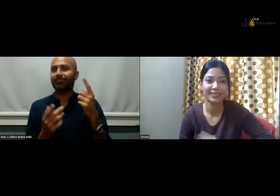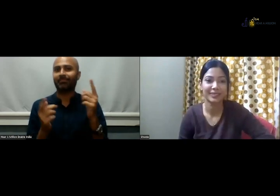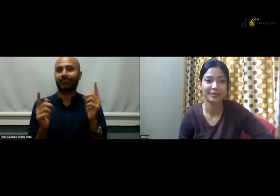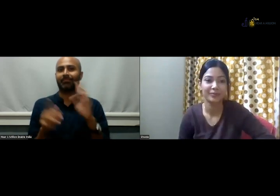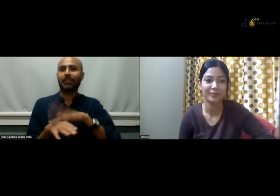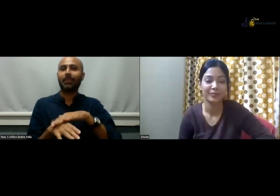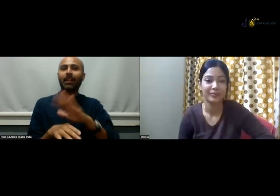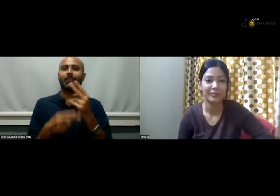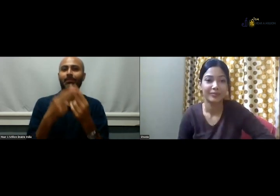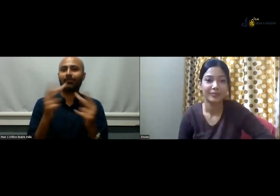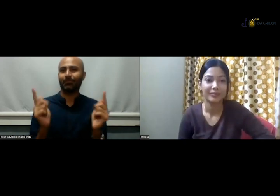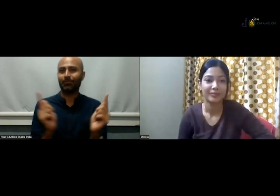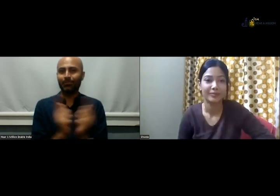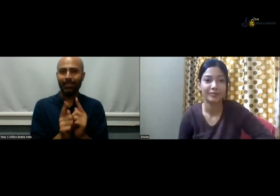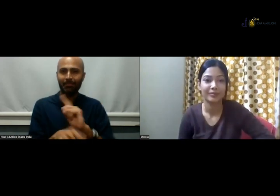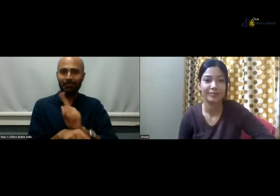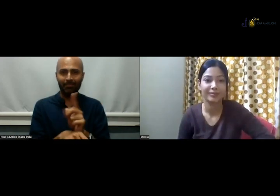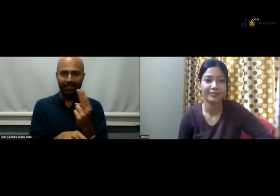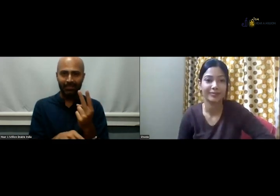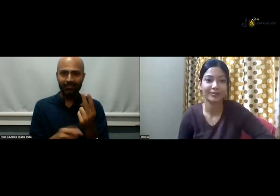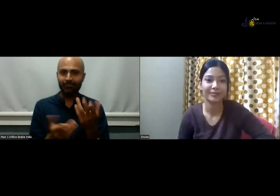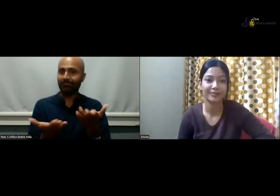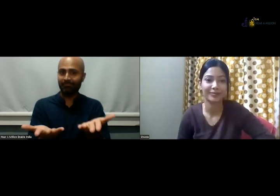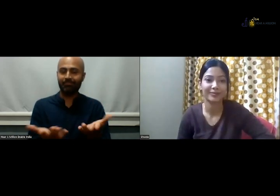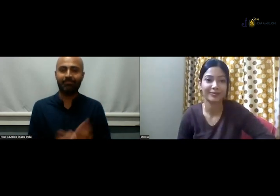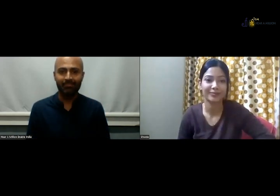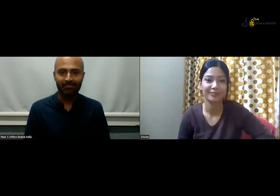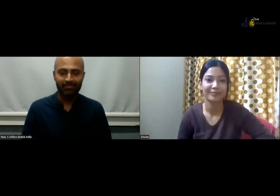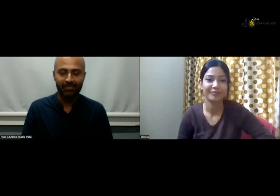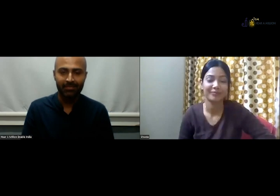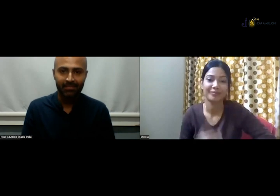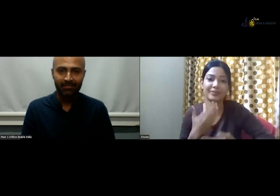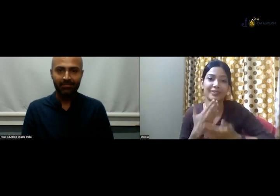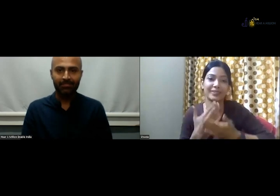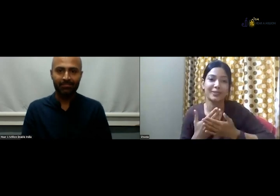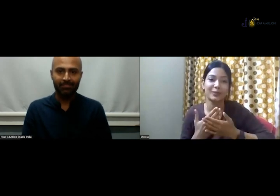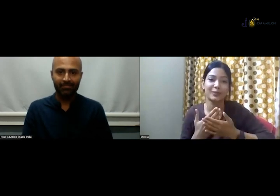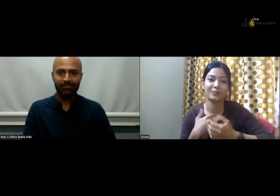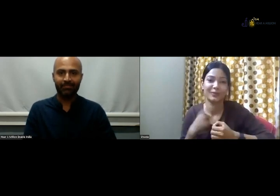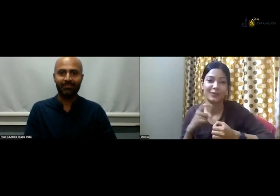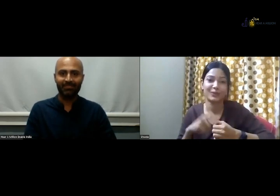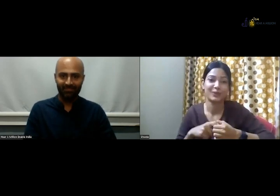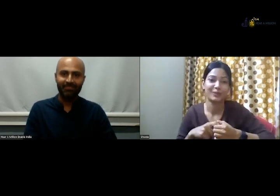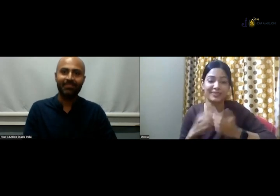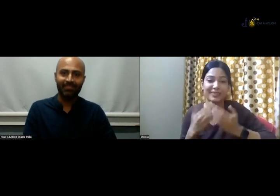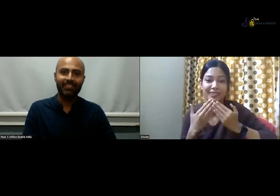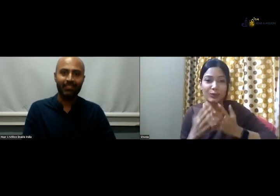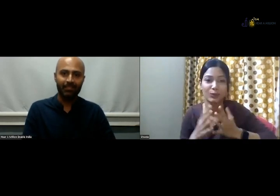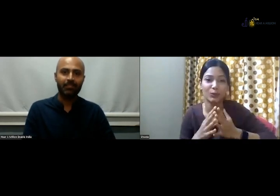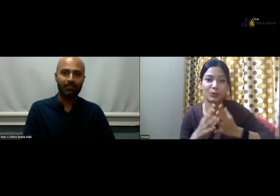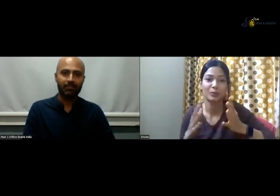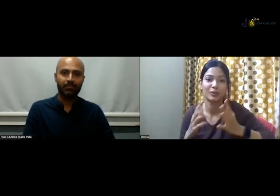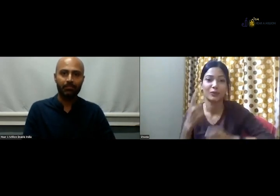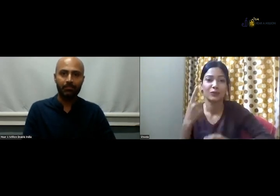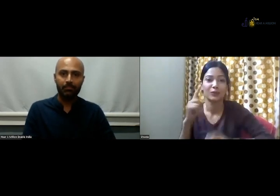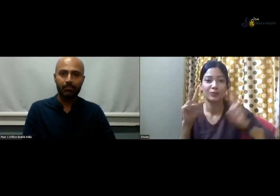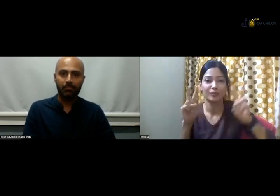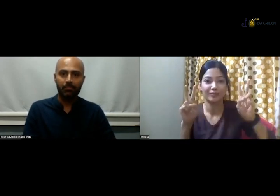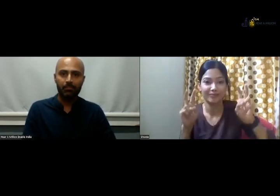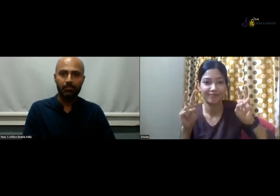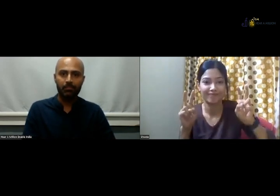Okay, so you have been with Sodamini. We would like you to share your experience with her. We give you 2